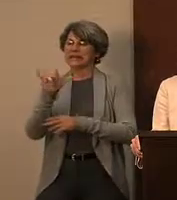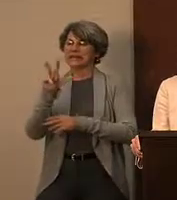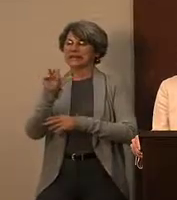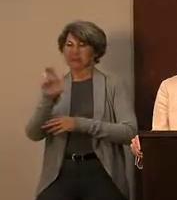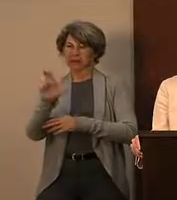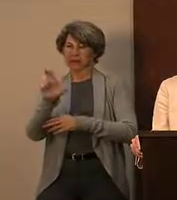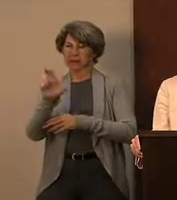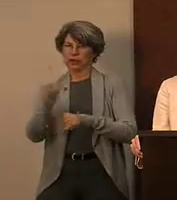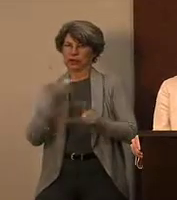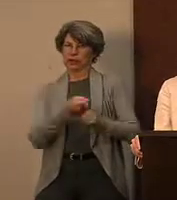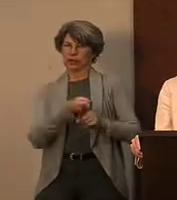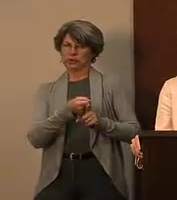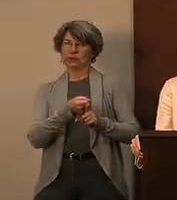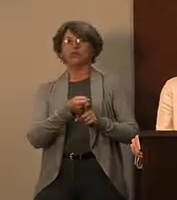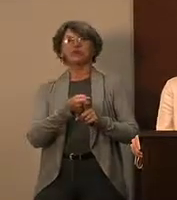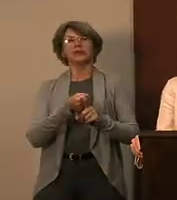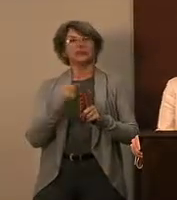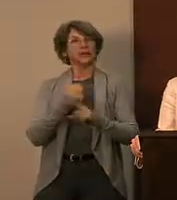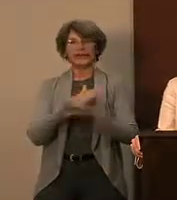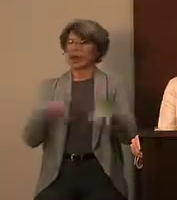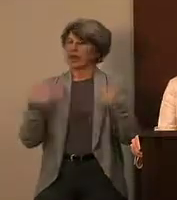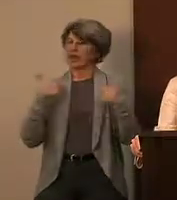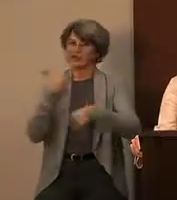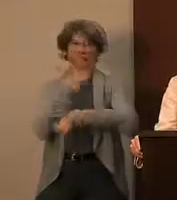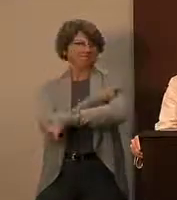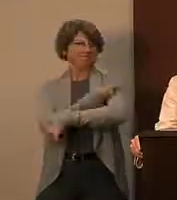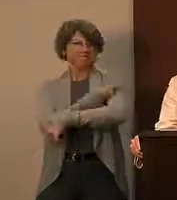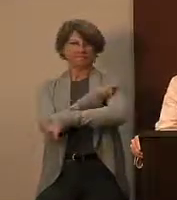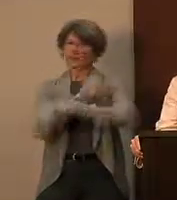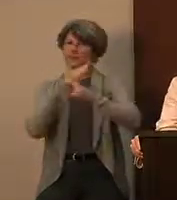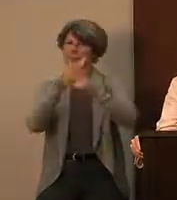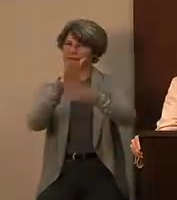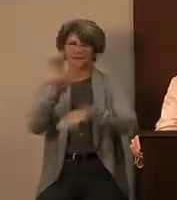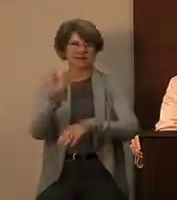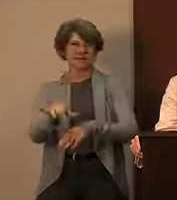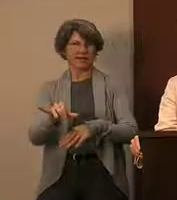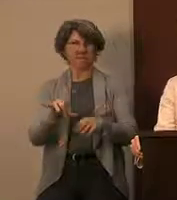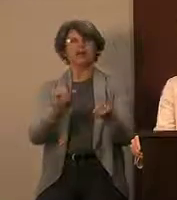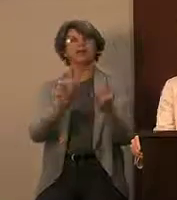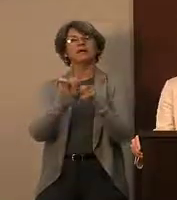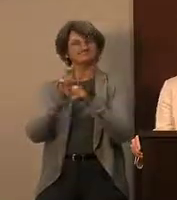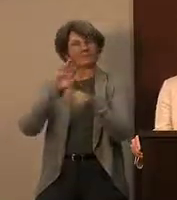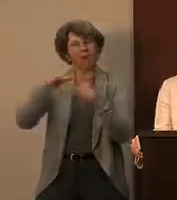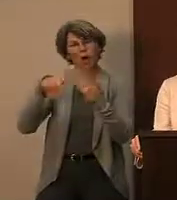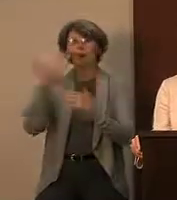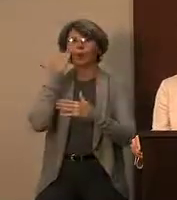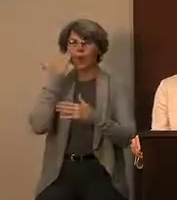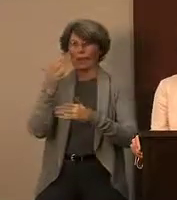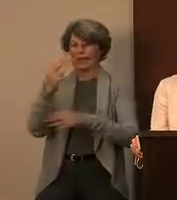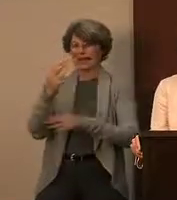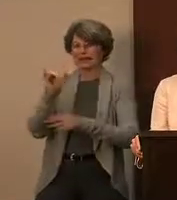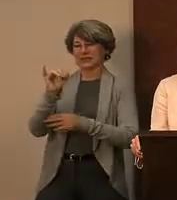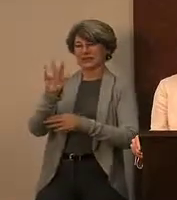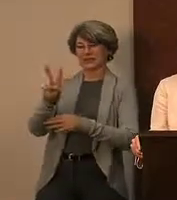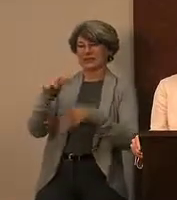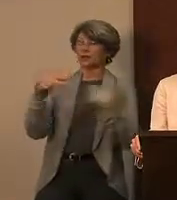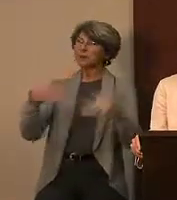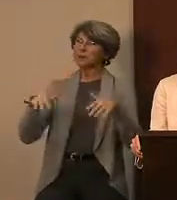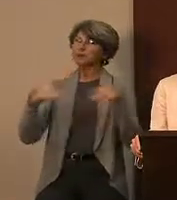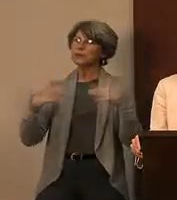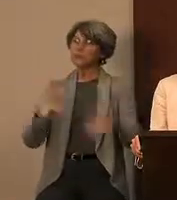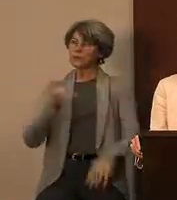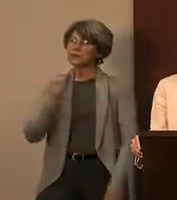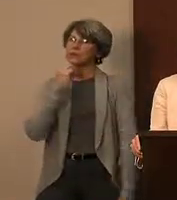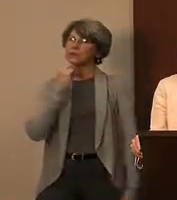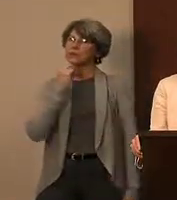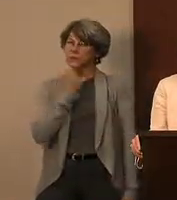hepatitis B, but we don't have a vaccine for that. And then, of course, we all know about HIV. It's extremely serious, although